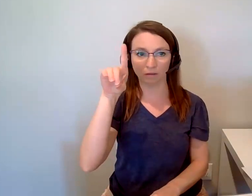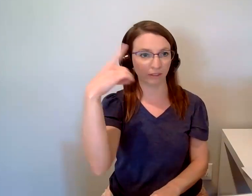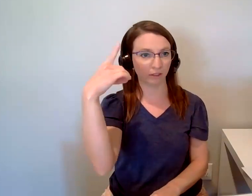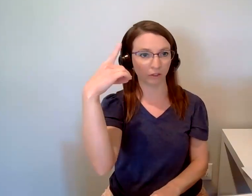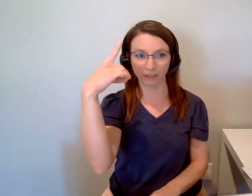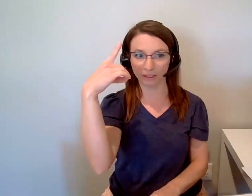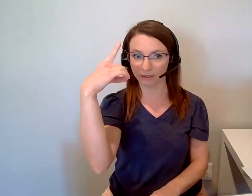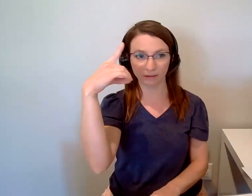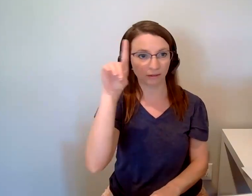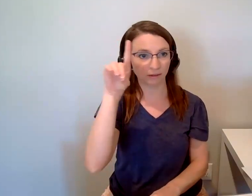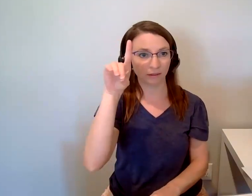You don't need to turn it.